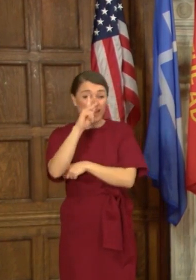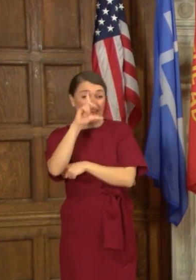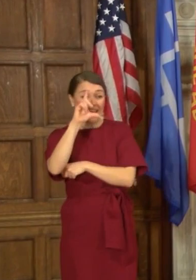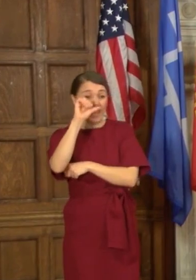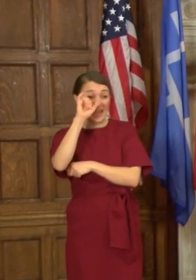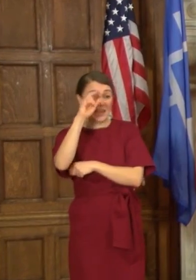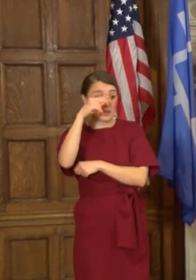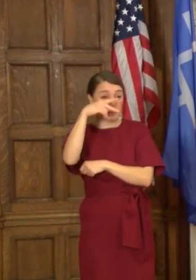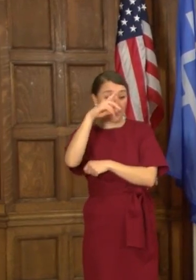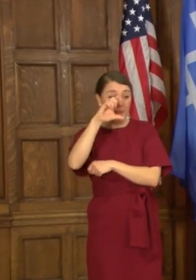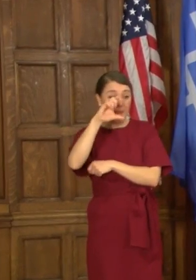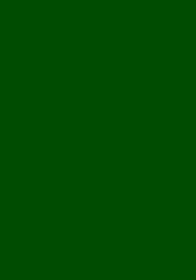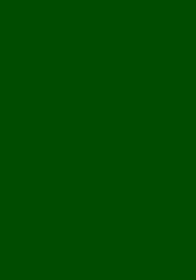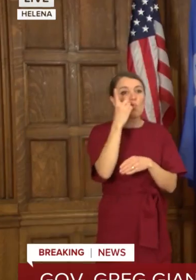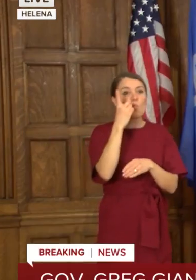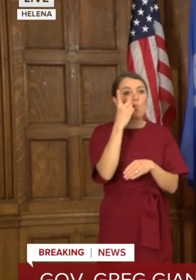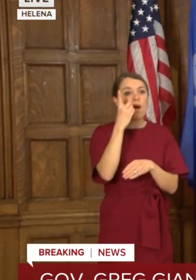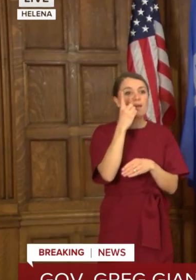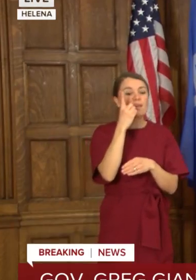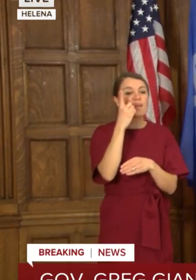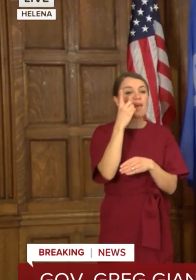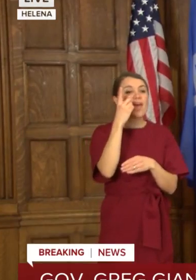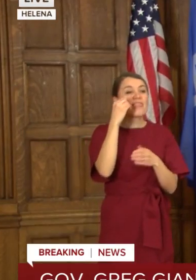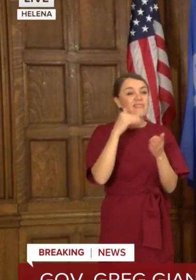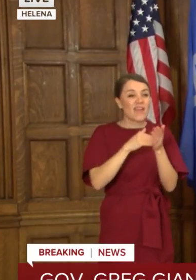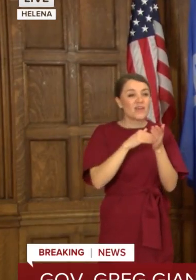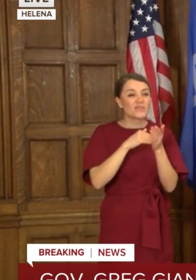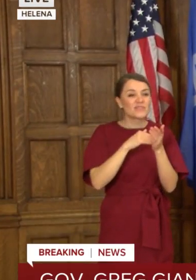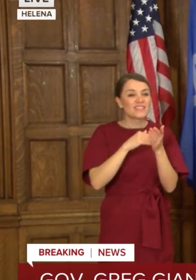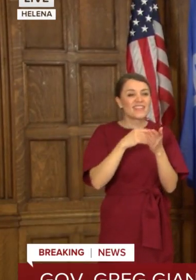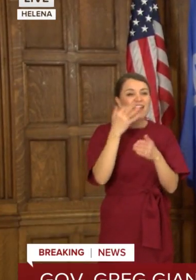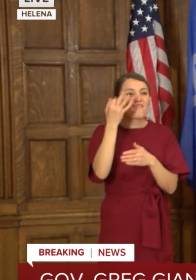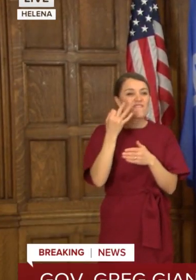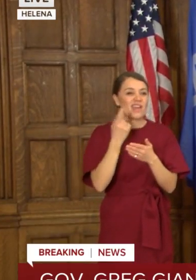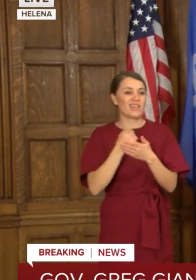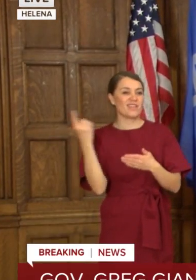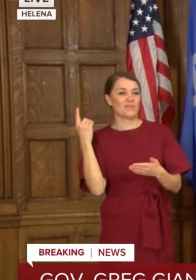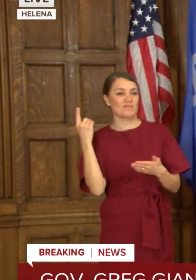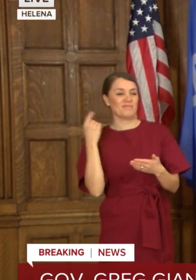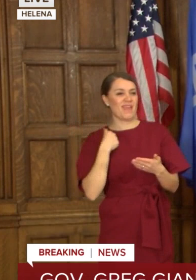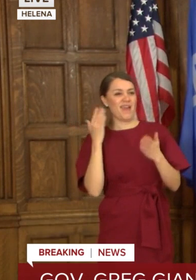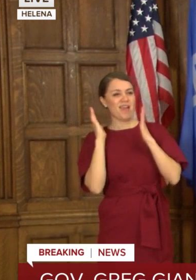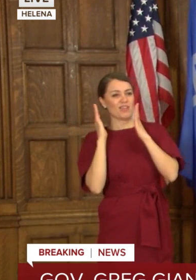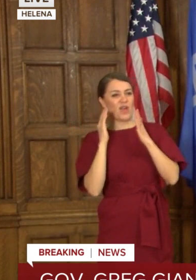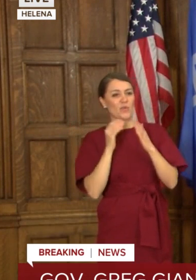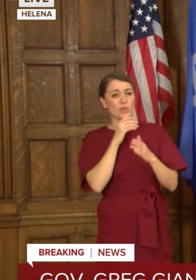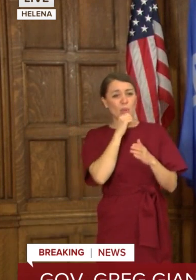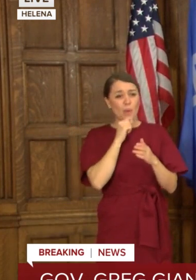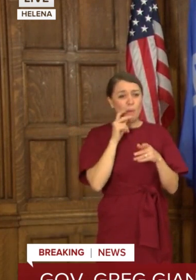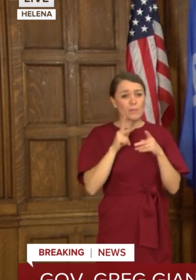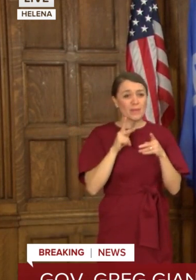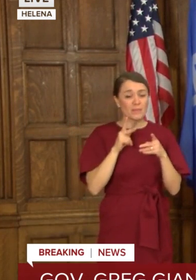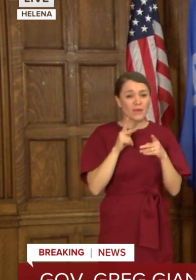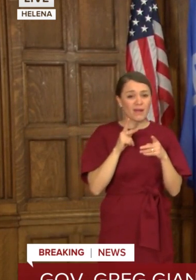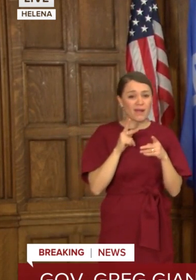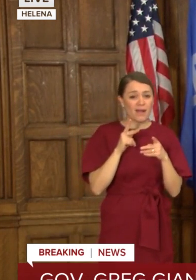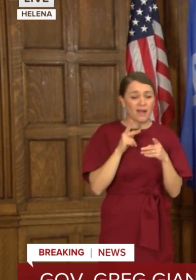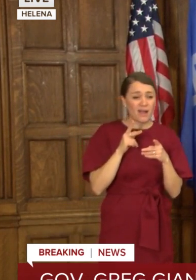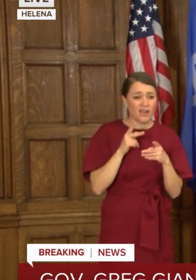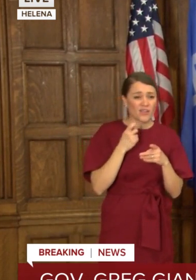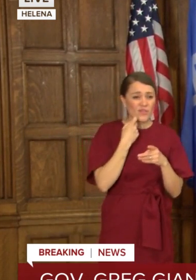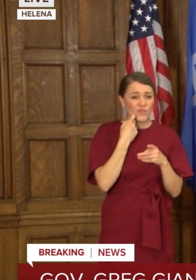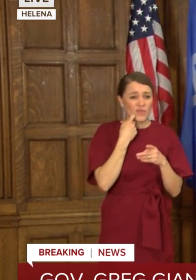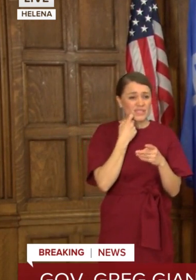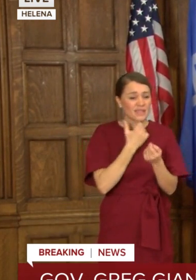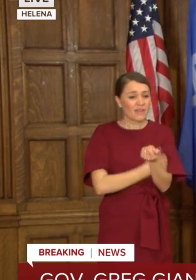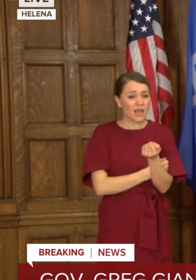the unused vaccine doses last Friday. I talked with seniors who had just gotten vaccinated, who